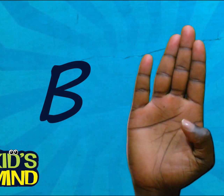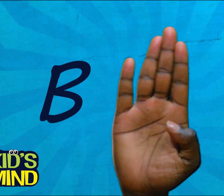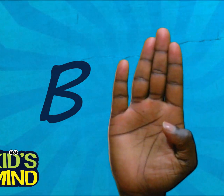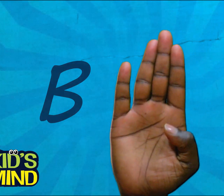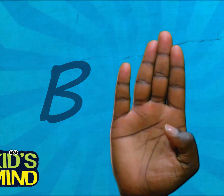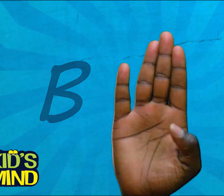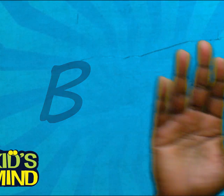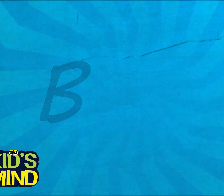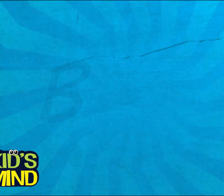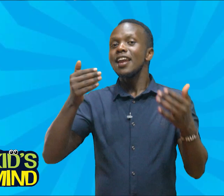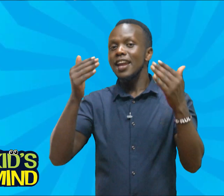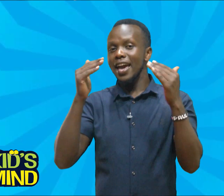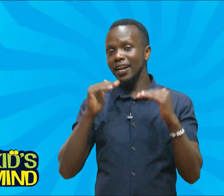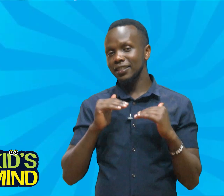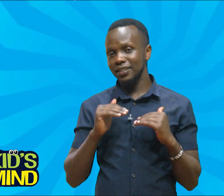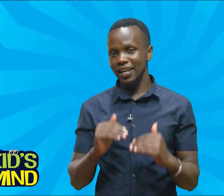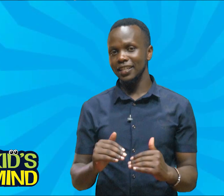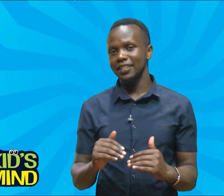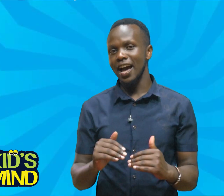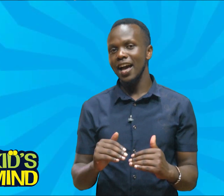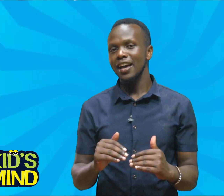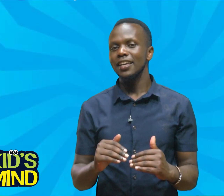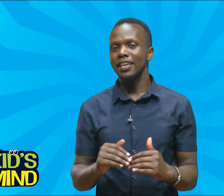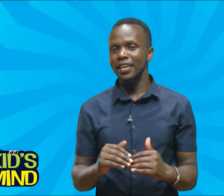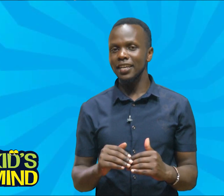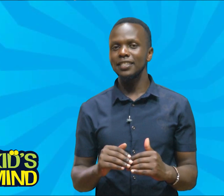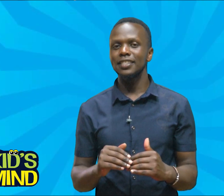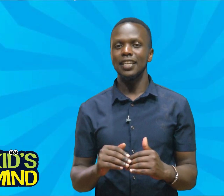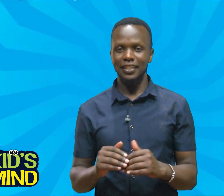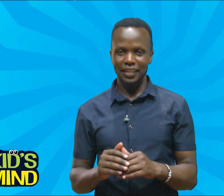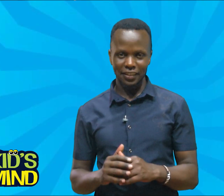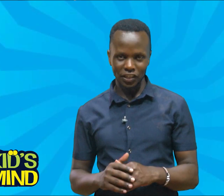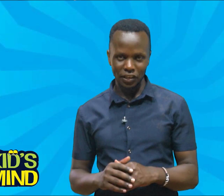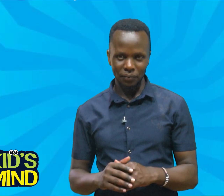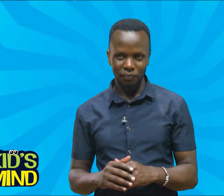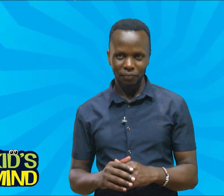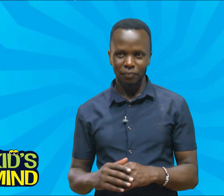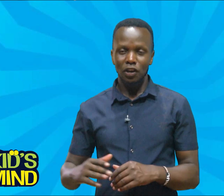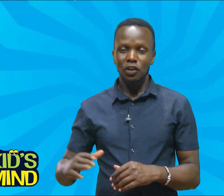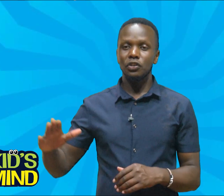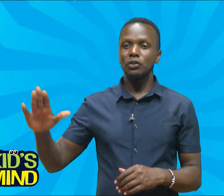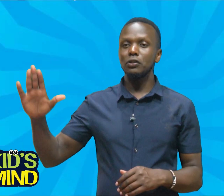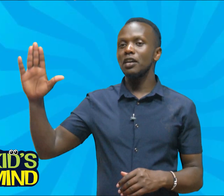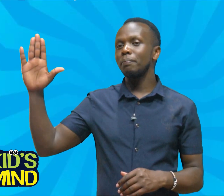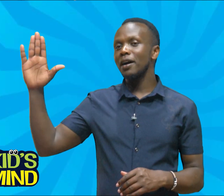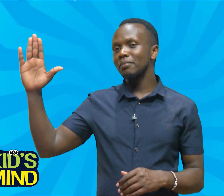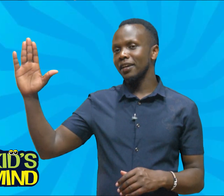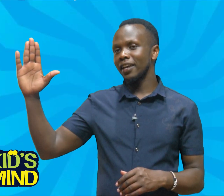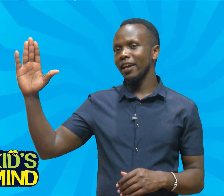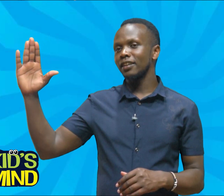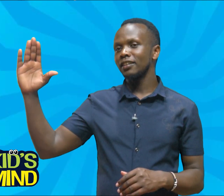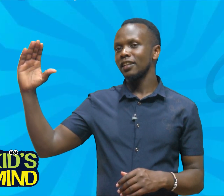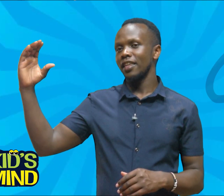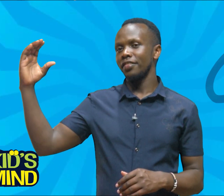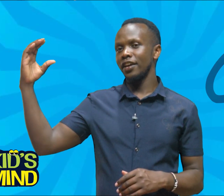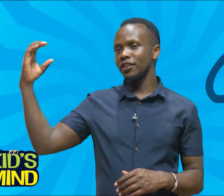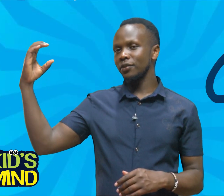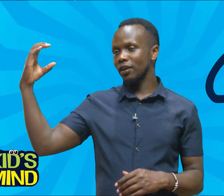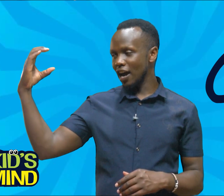B. Next letter is letter C. You use your palm again, then you curve